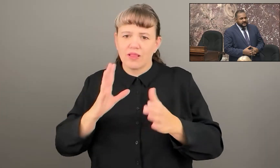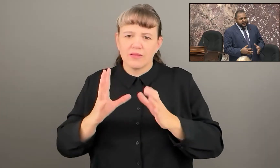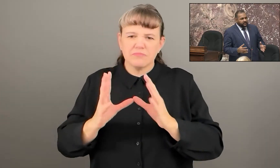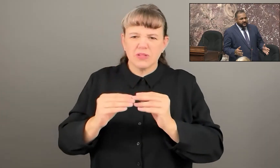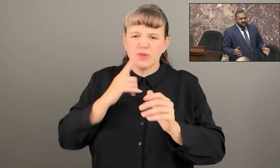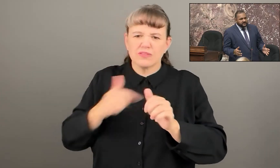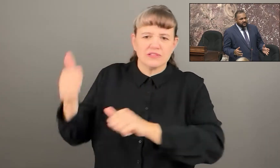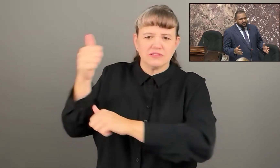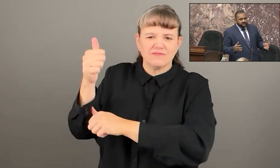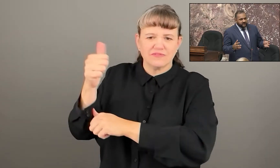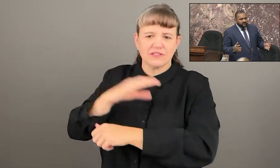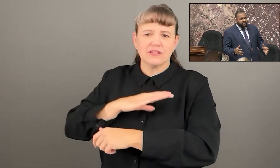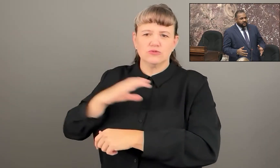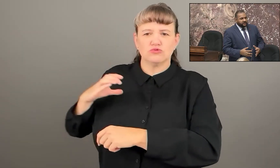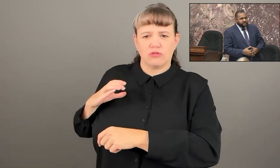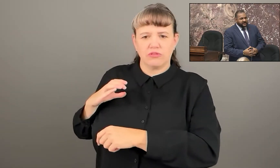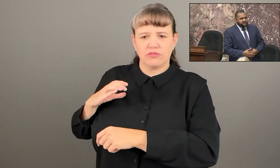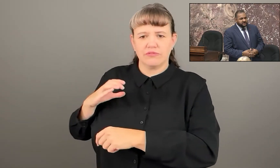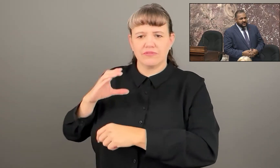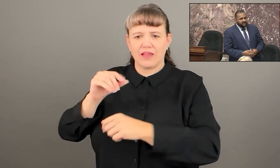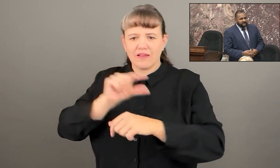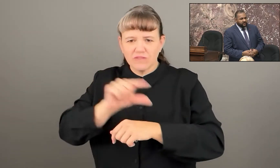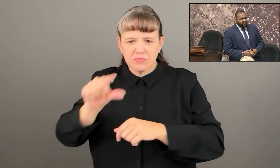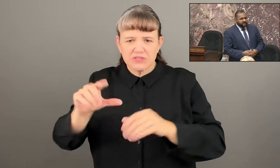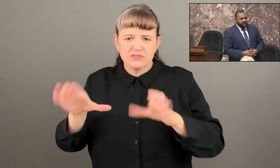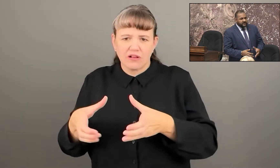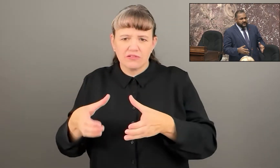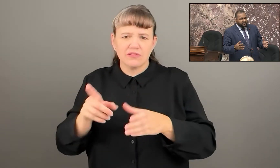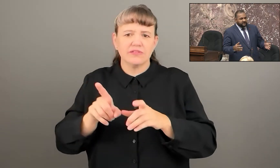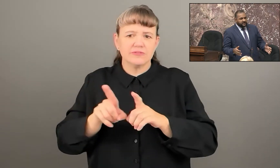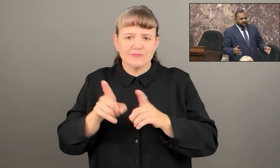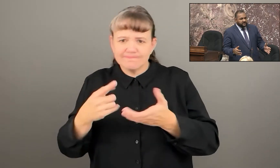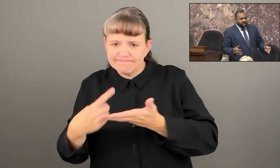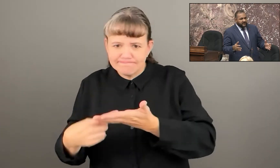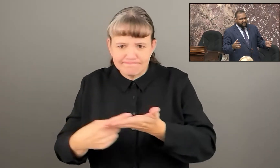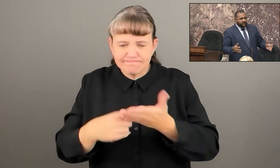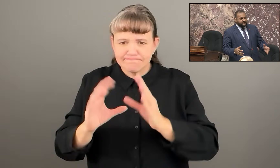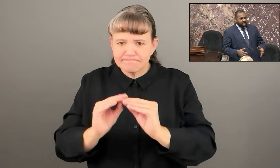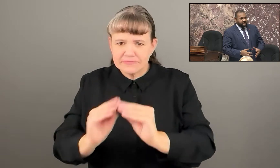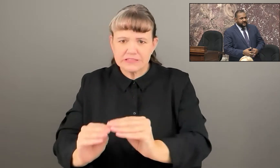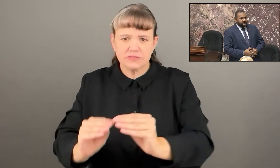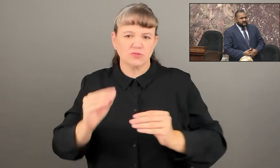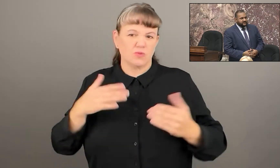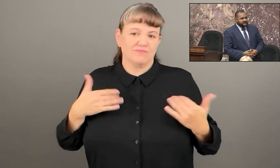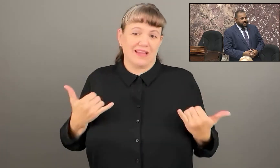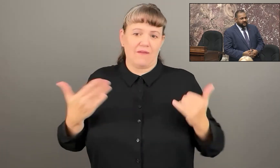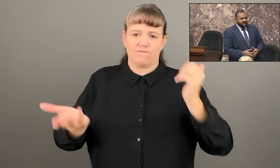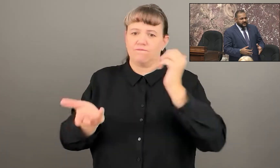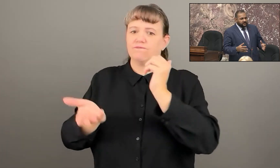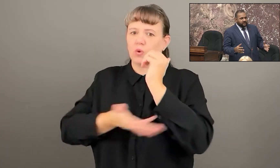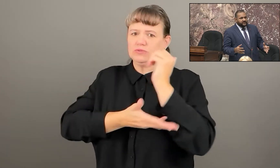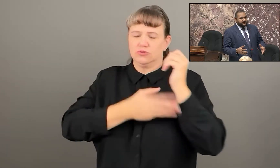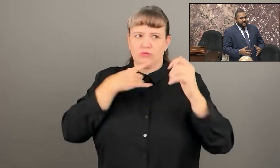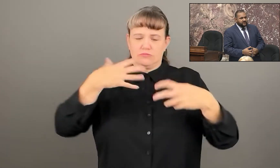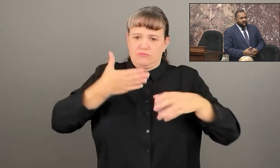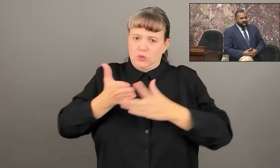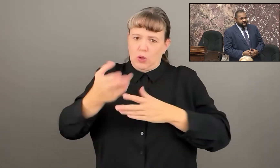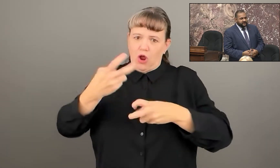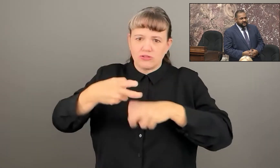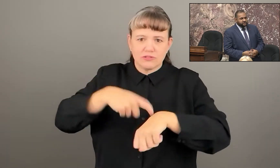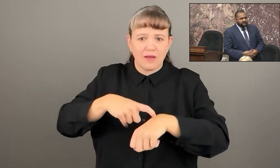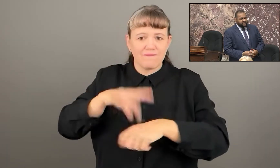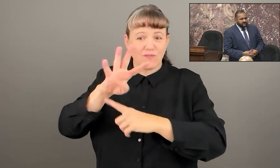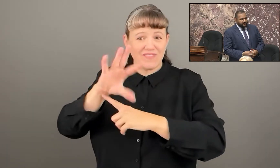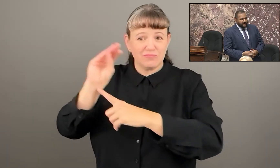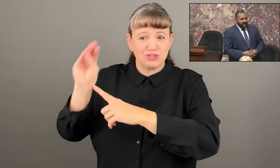Caucus. Without a doubt, we are going through a very challenging time in forestry. Starting on Tuesday, 45% duties and tariffs. I want to really thank Kofi